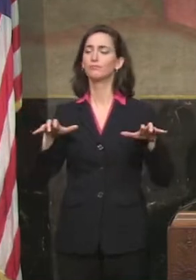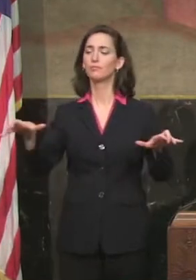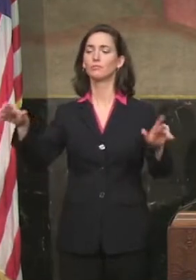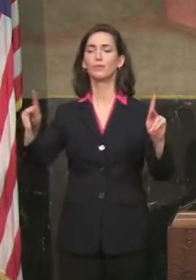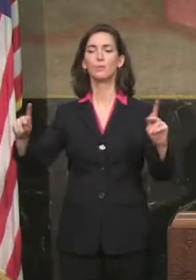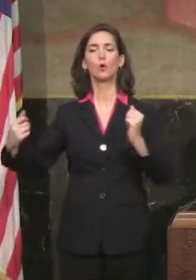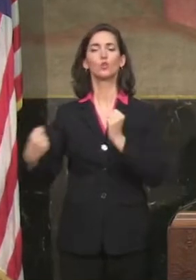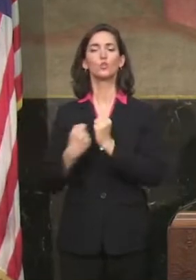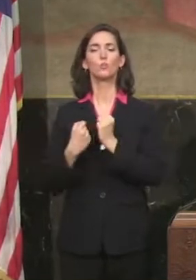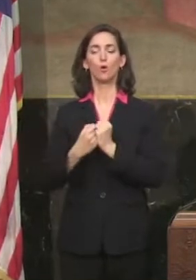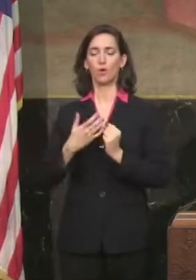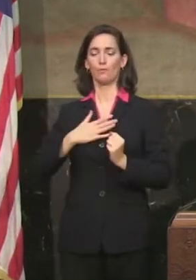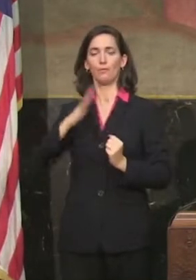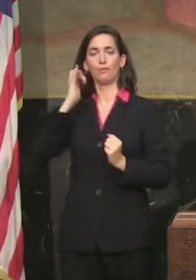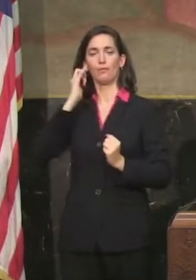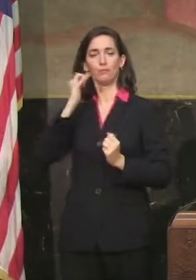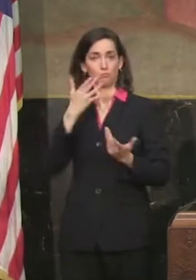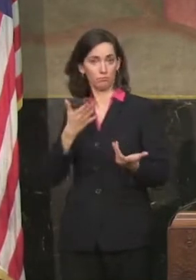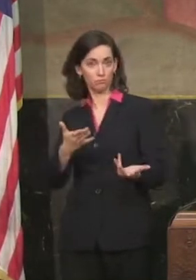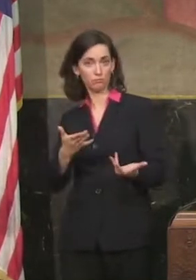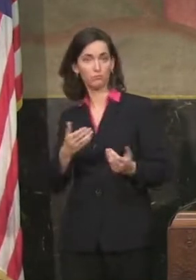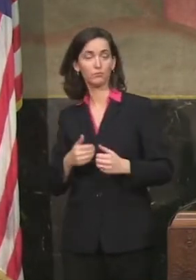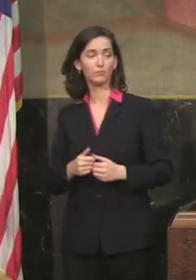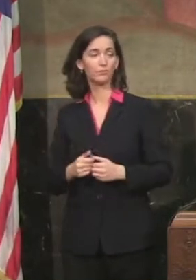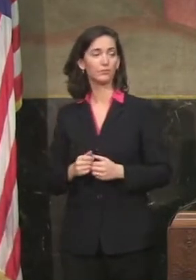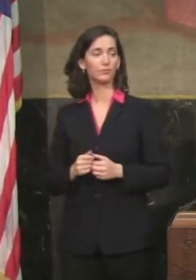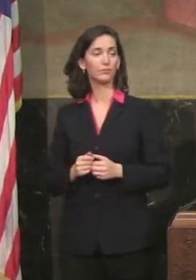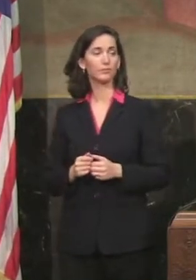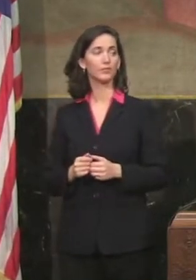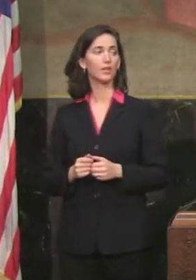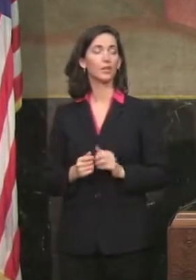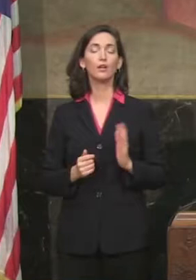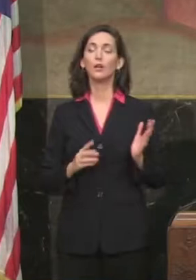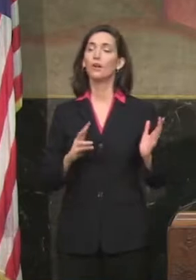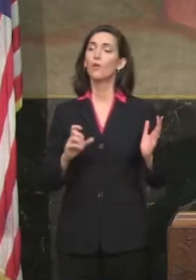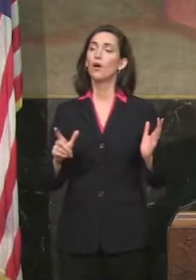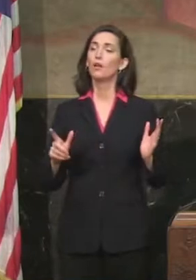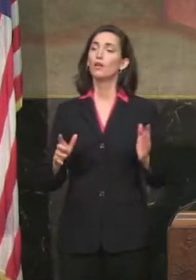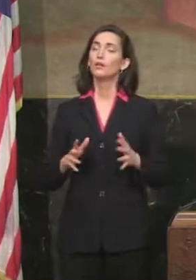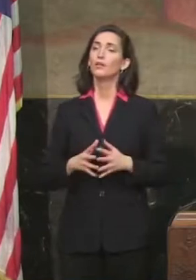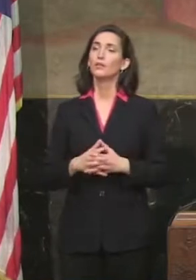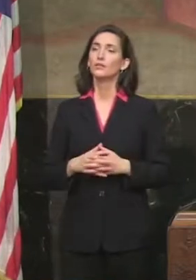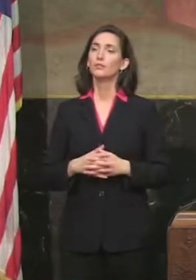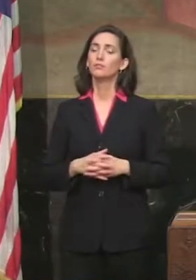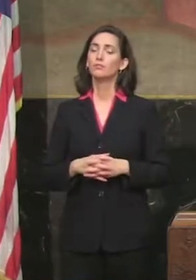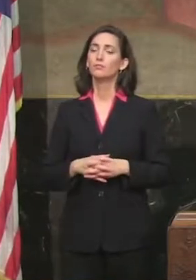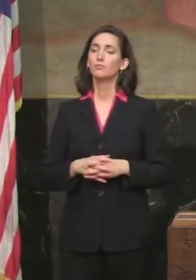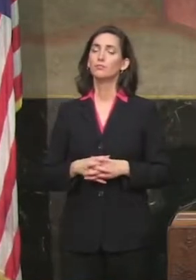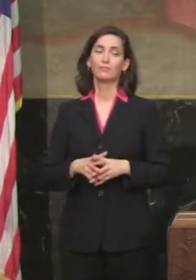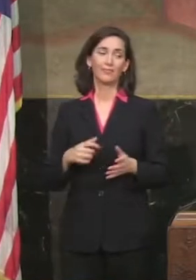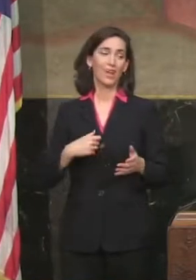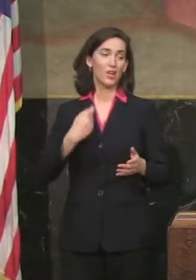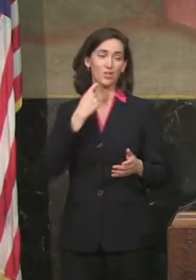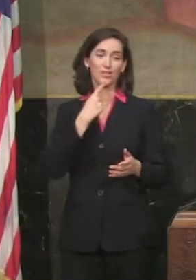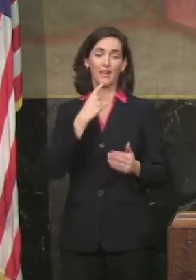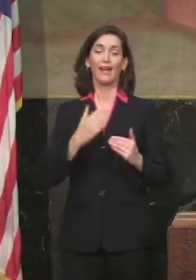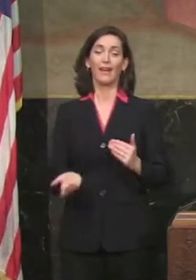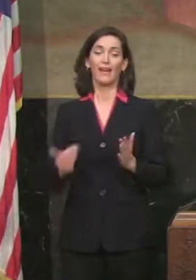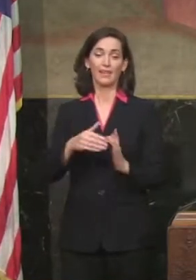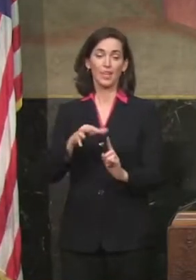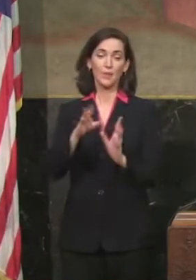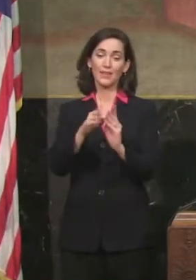any of your ideas ahead of the special session? Well, I just said I'm not sure there's going to be a special